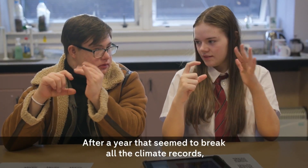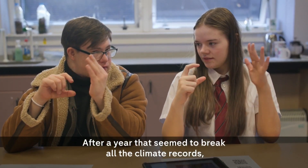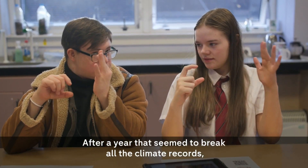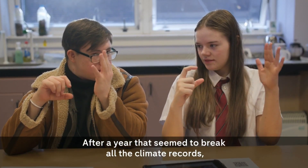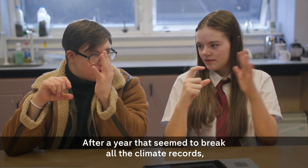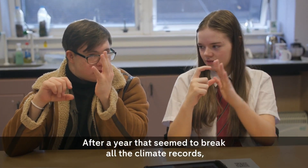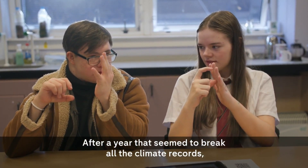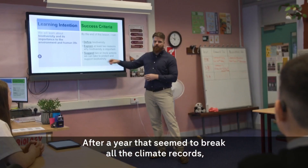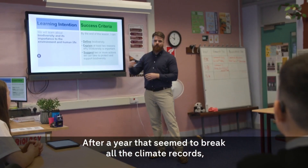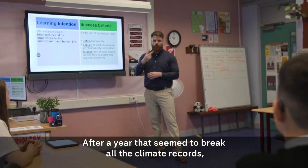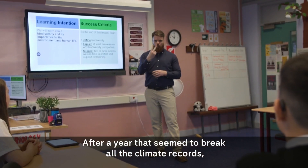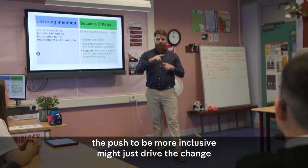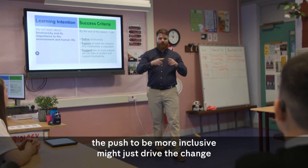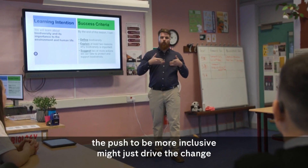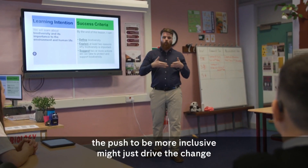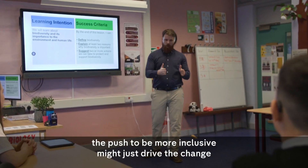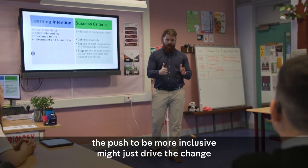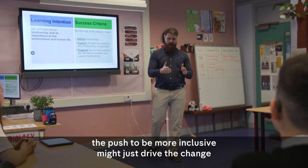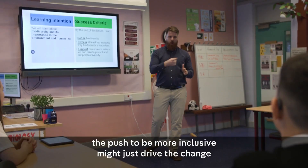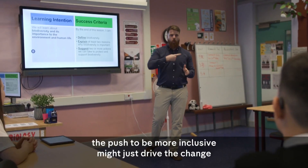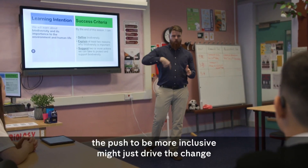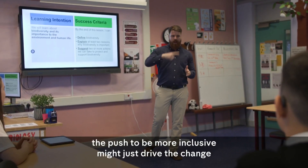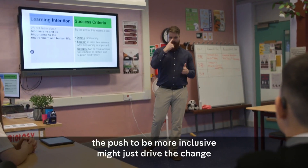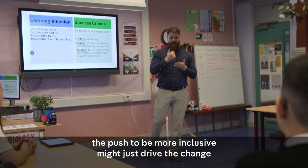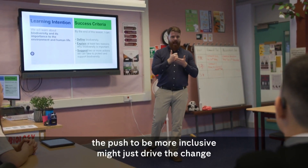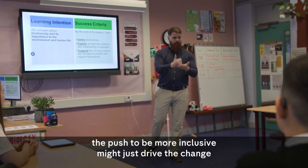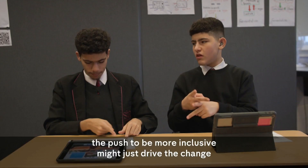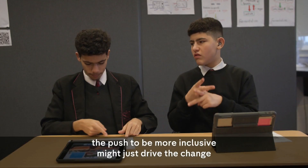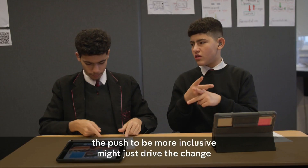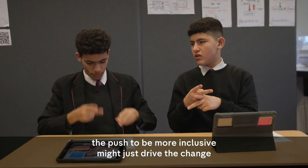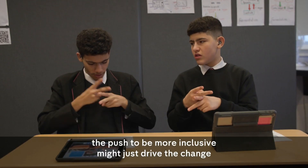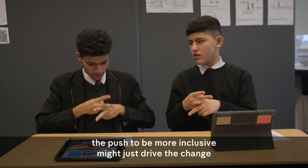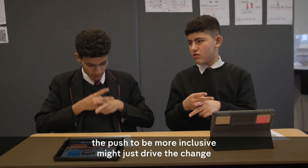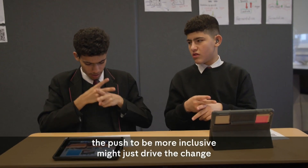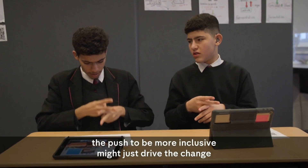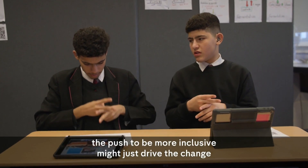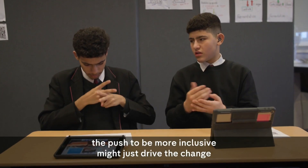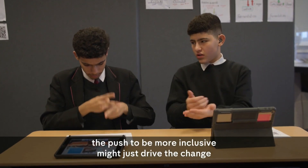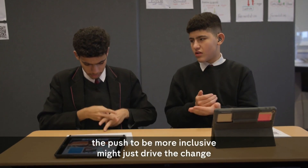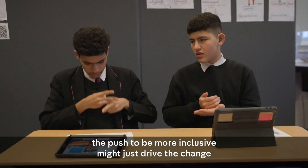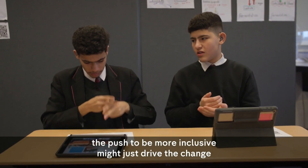the climate records, the push to be more inclusive might just drive the